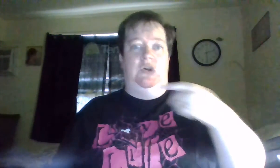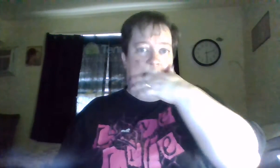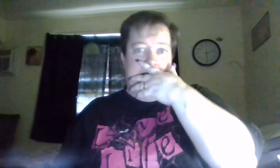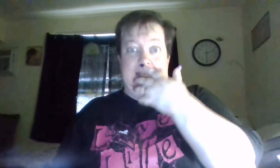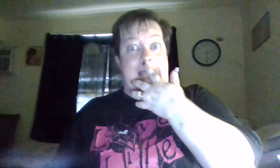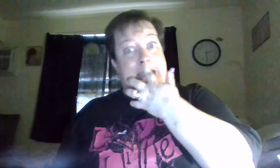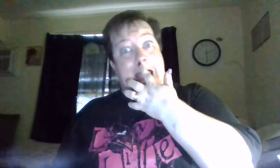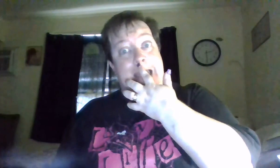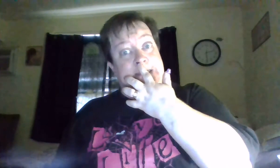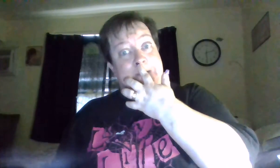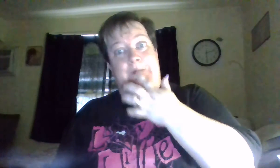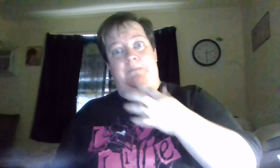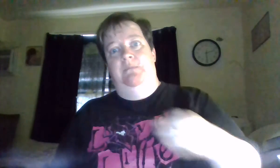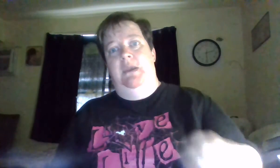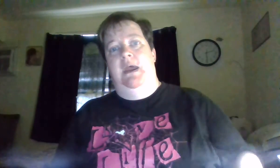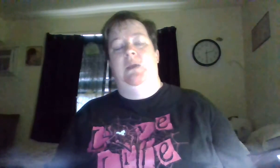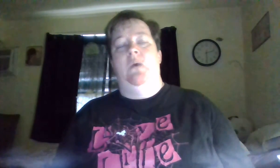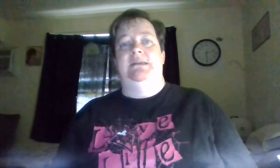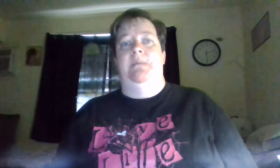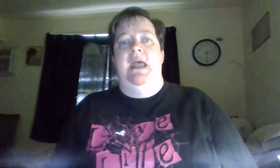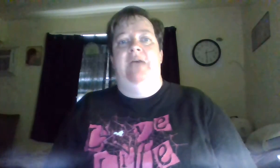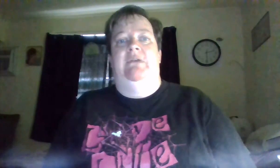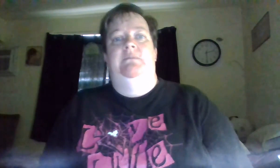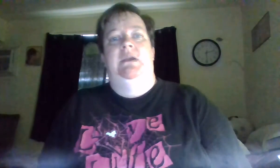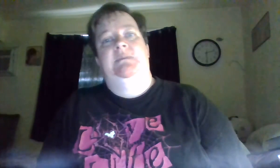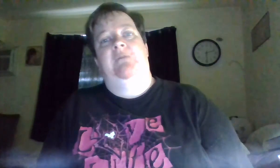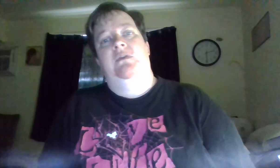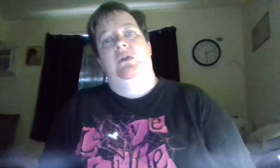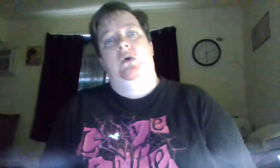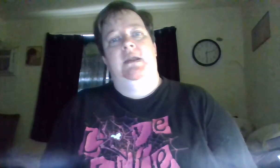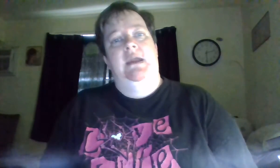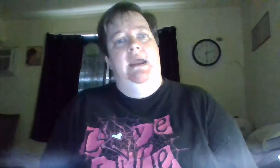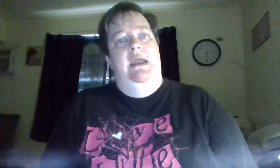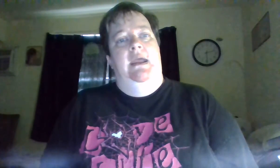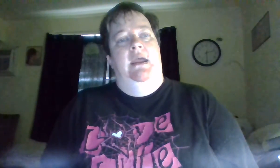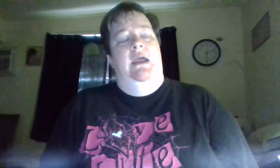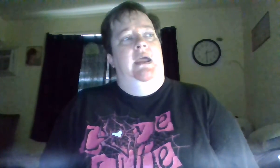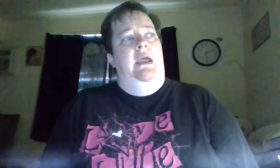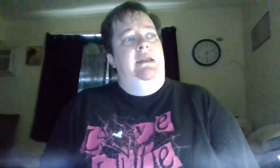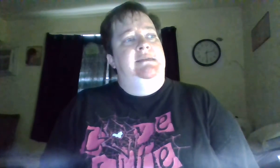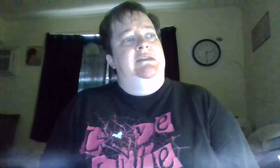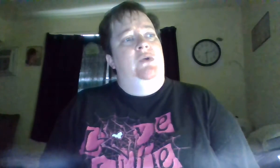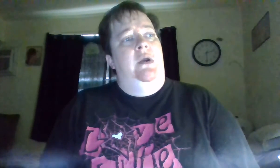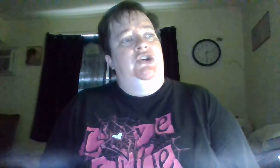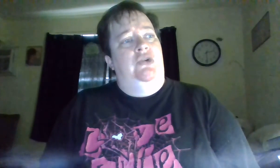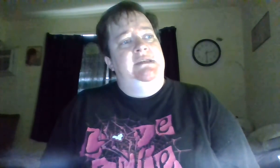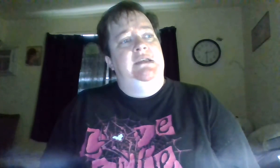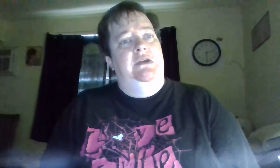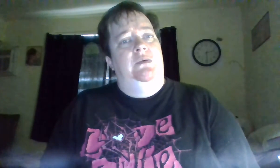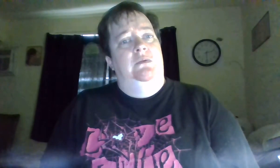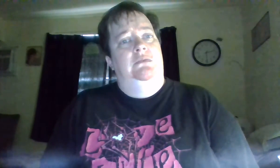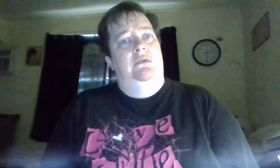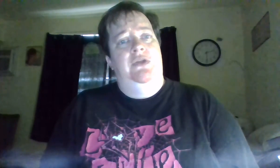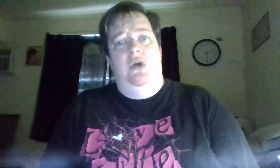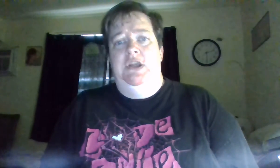Unfortunately, the guy dies, and he winds up in heaven. He's before the Lord. And he says, "Lord, I trusted you. I thought you were